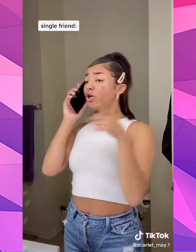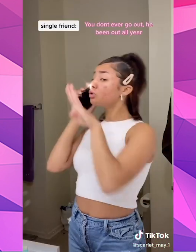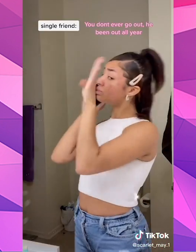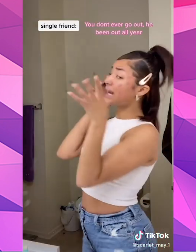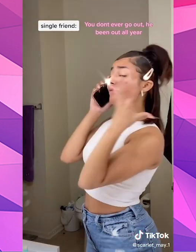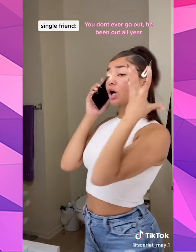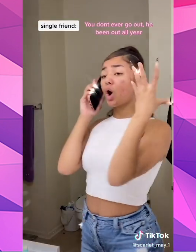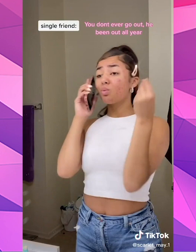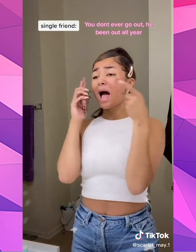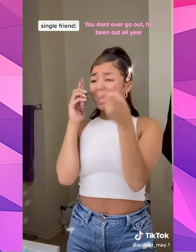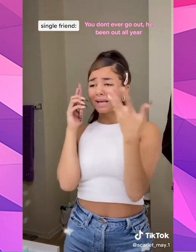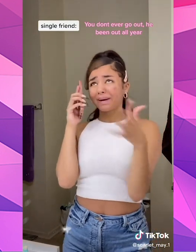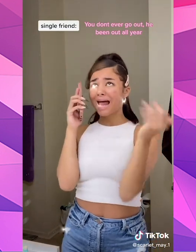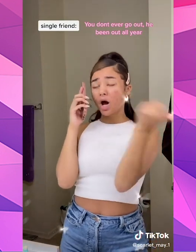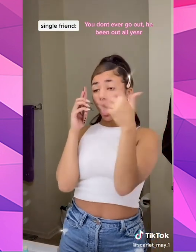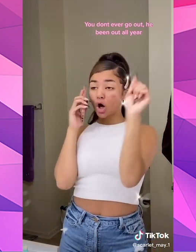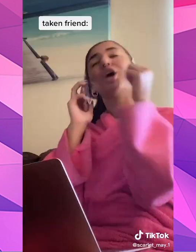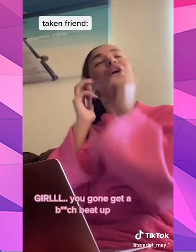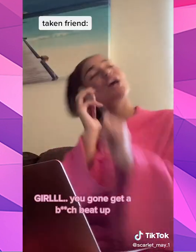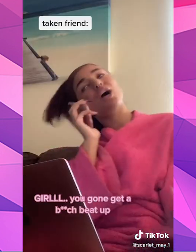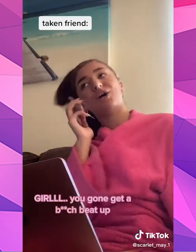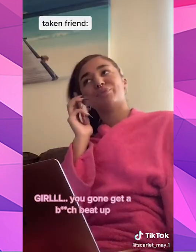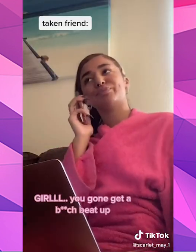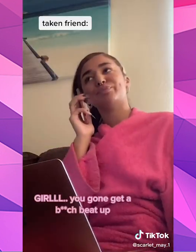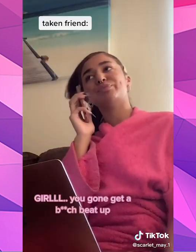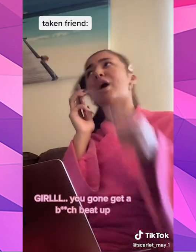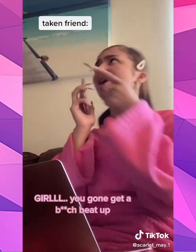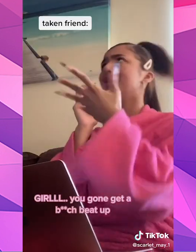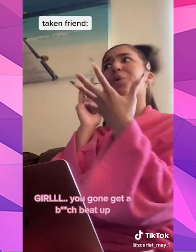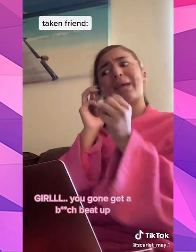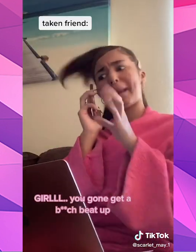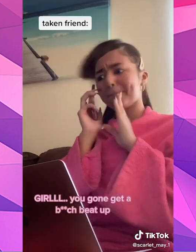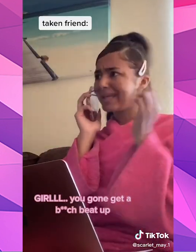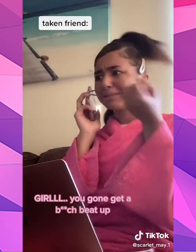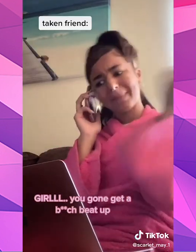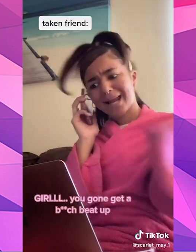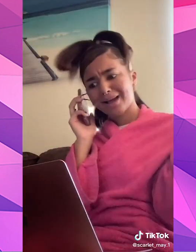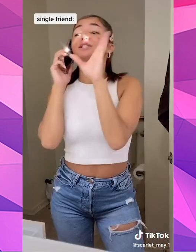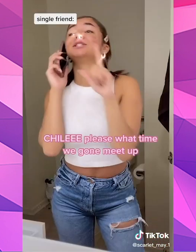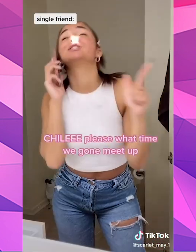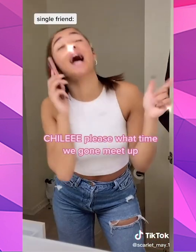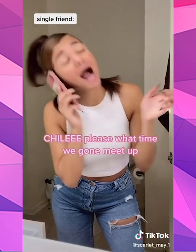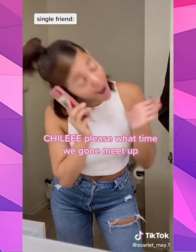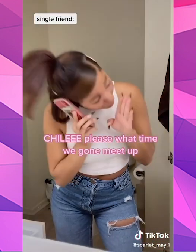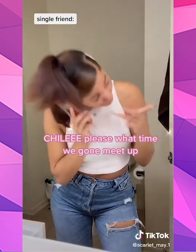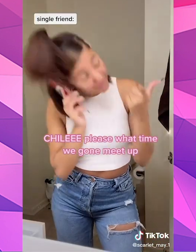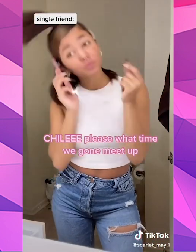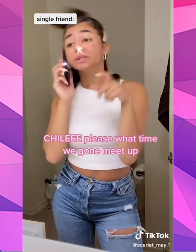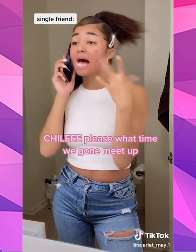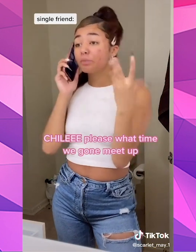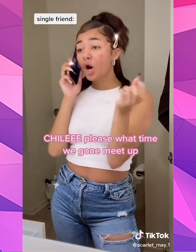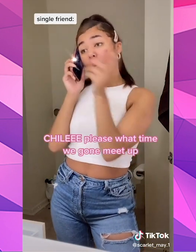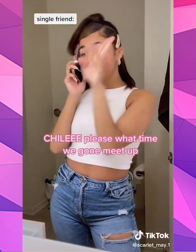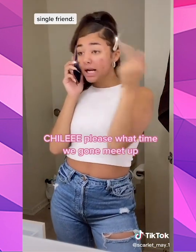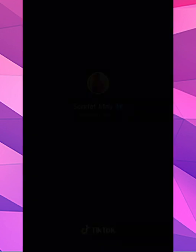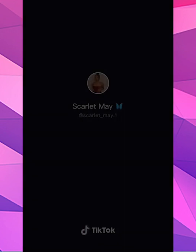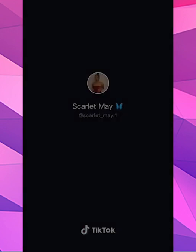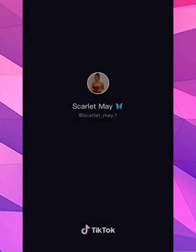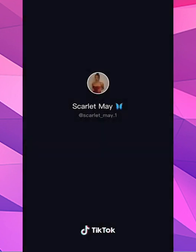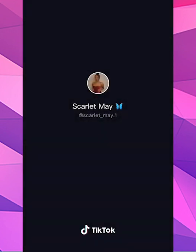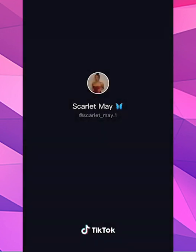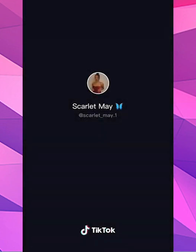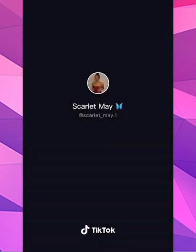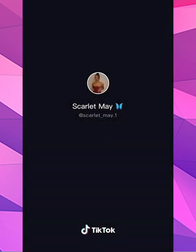care You don't never go wild, he been out all year Girl, you gon' get a bitch beat up Child, please, what time we gon' meet up?